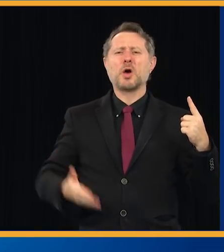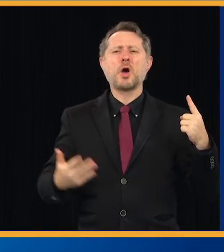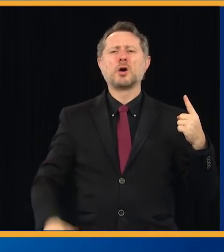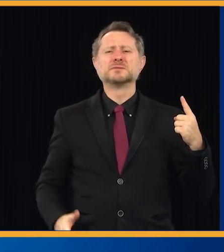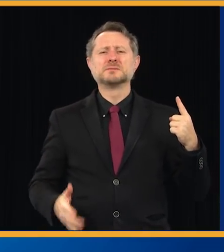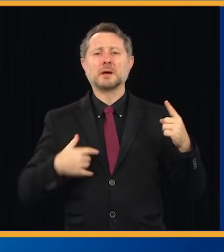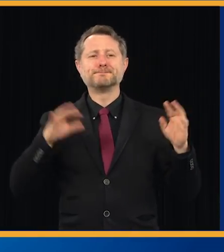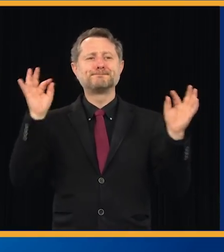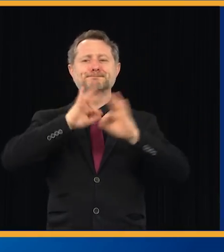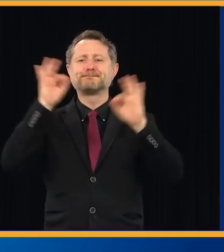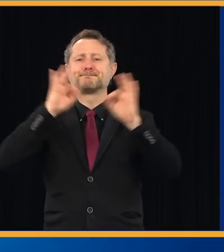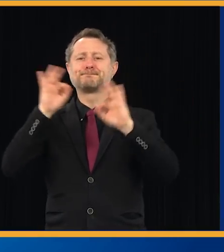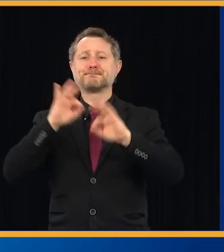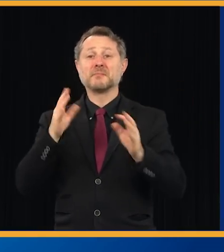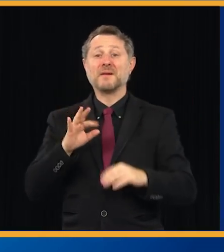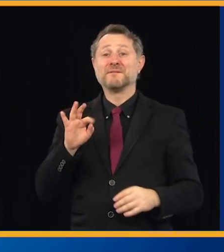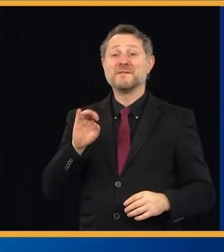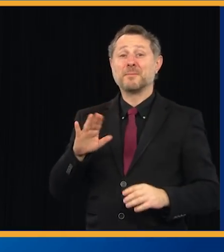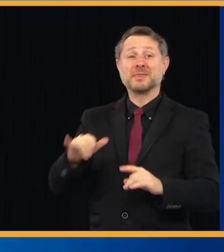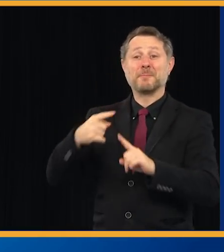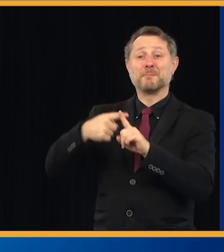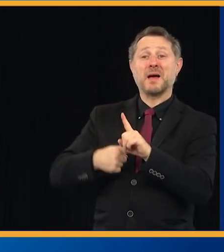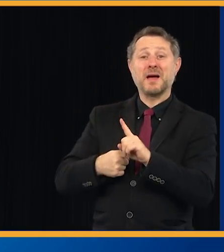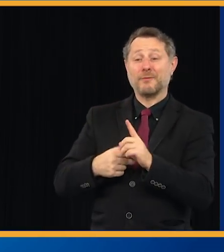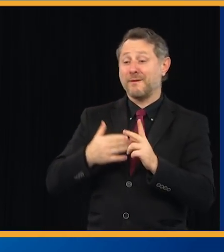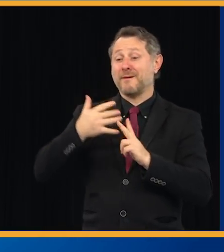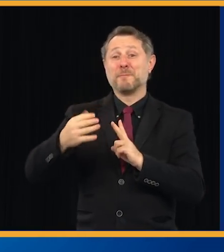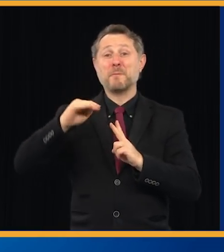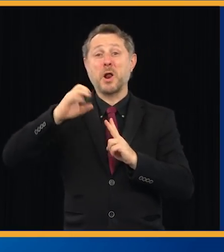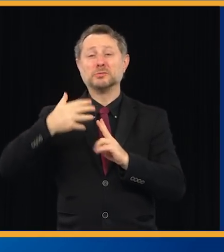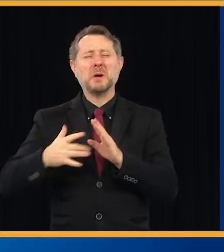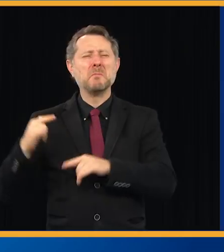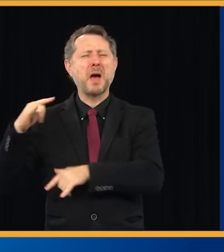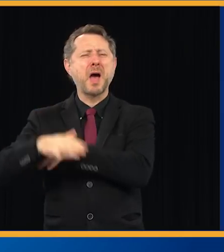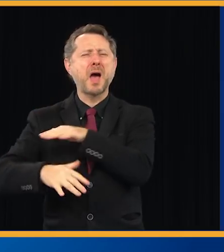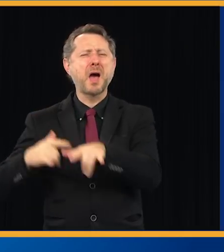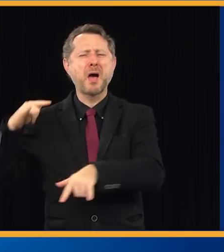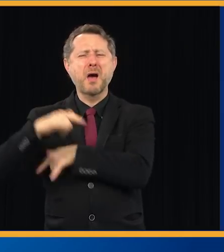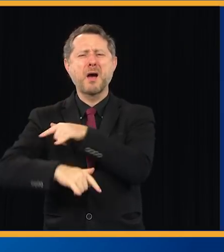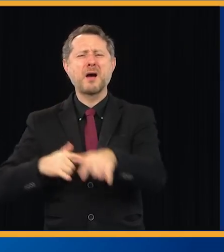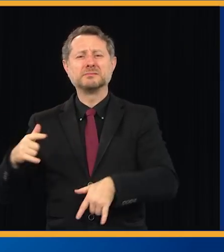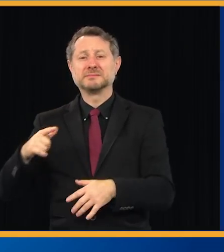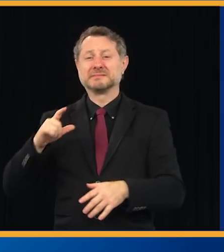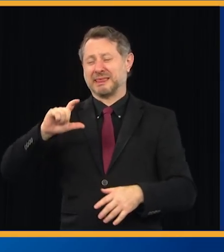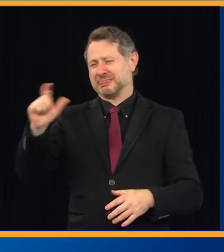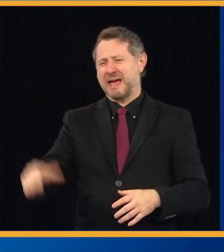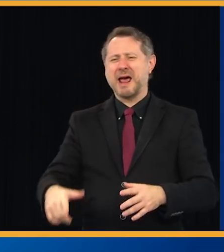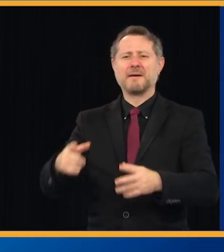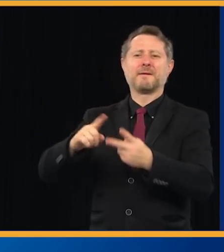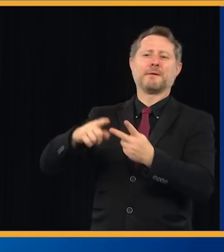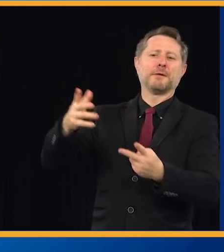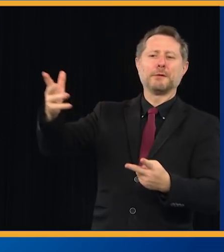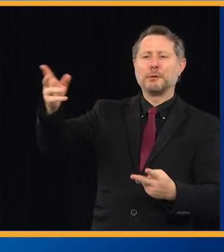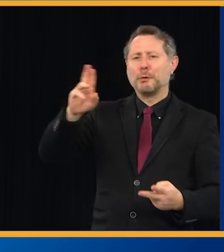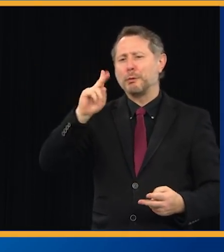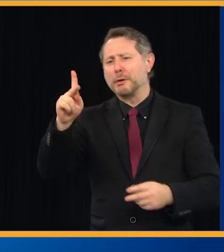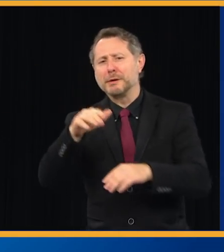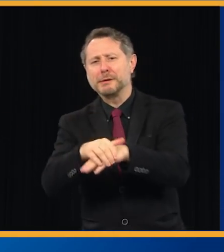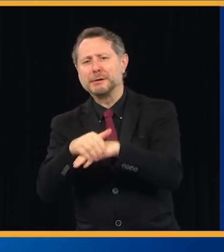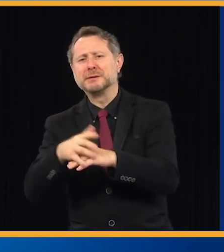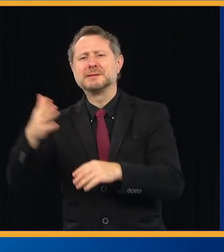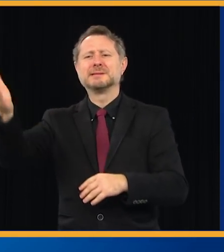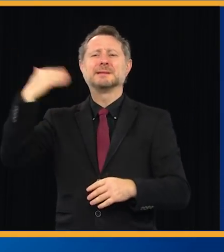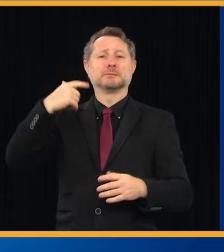flights were landing, people coming from Italy, from the UK, et cetera, they were bringing the virus. We didn't know. They're now